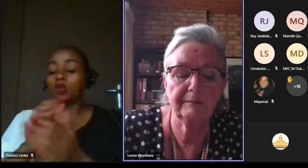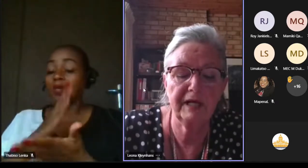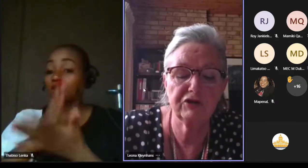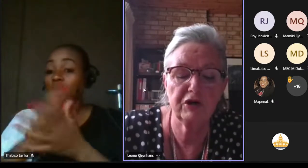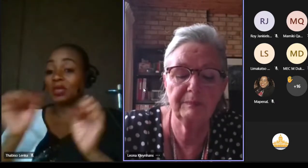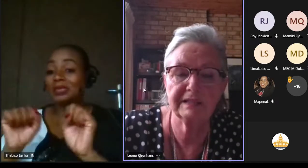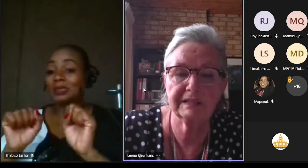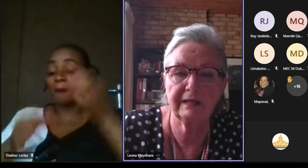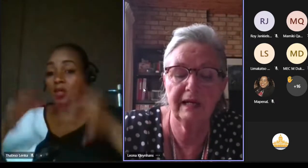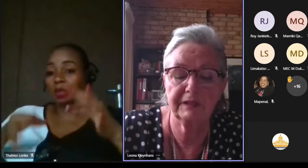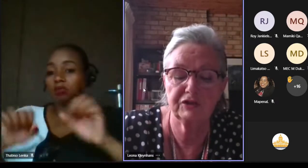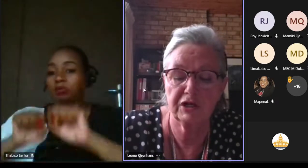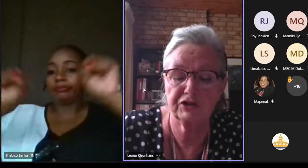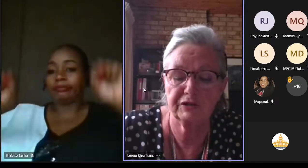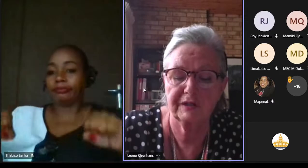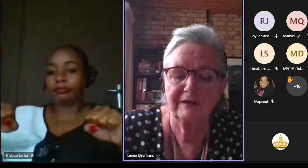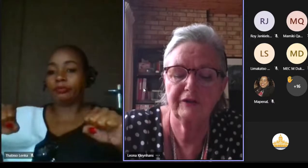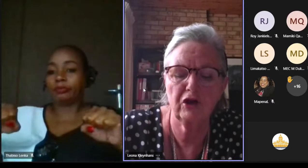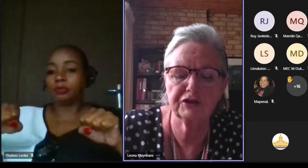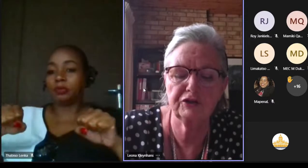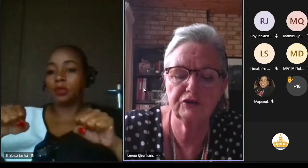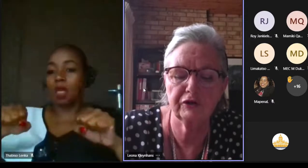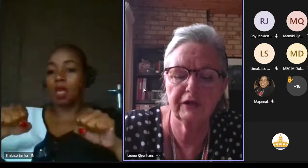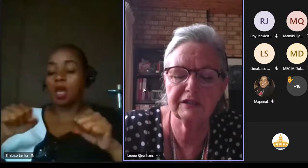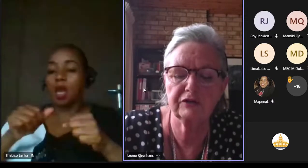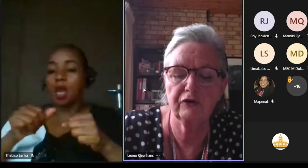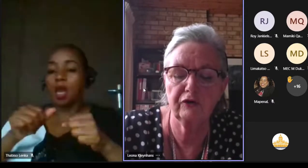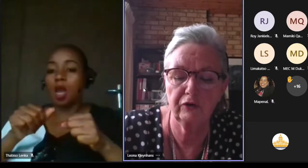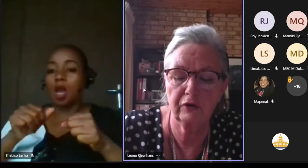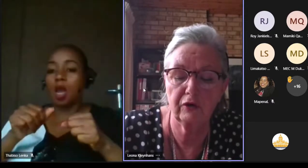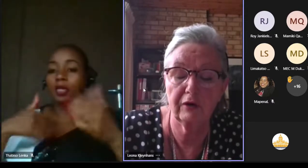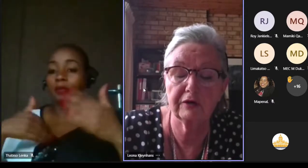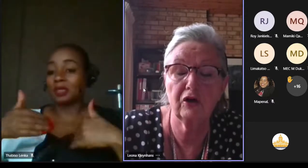the metro be placed under administration. The